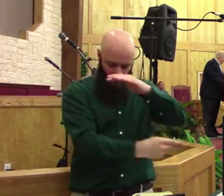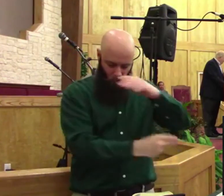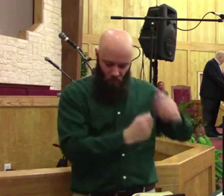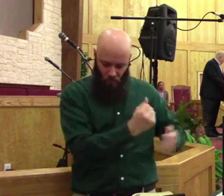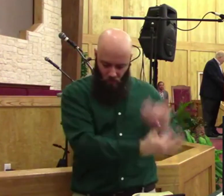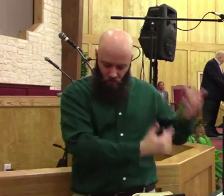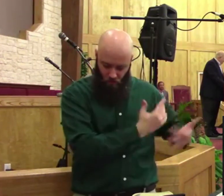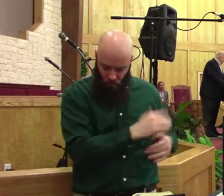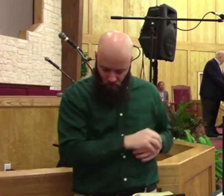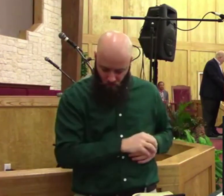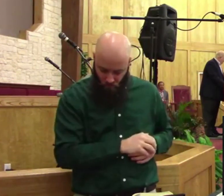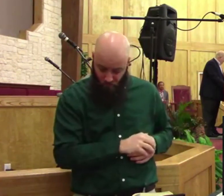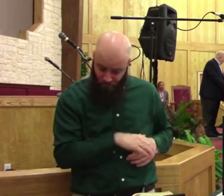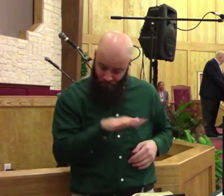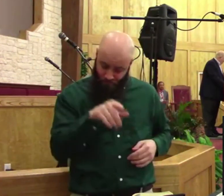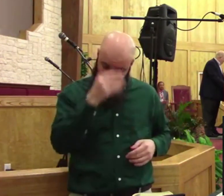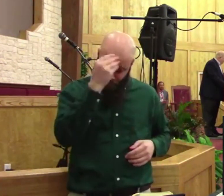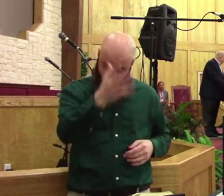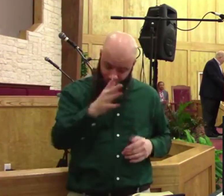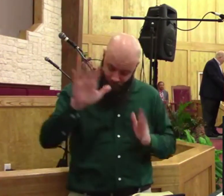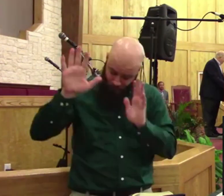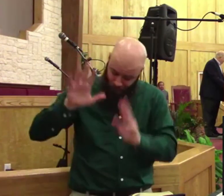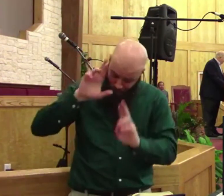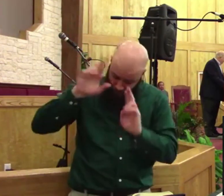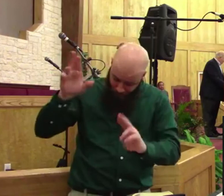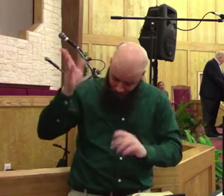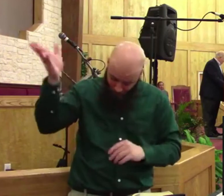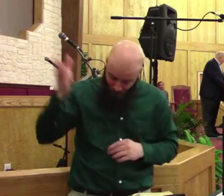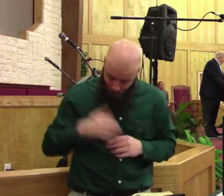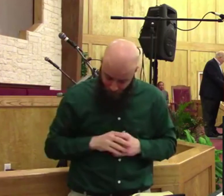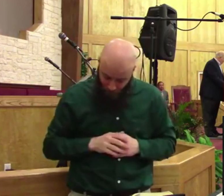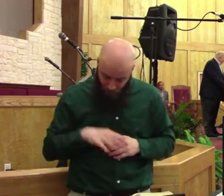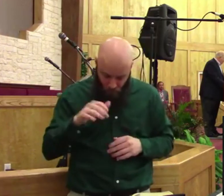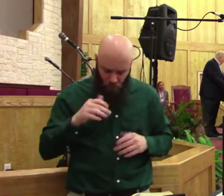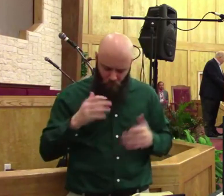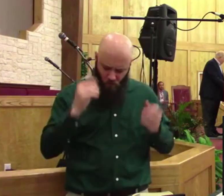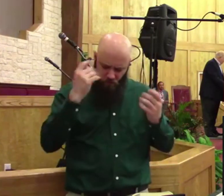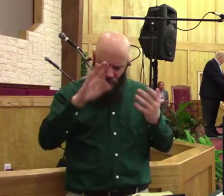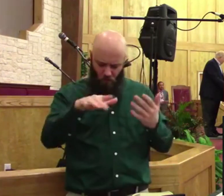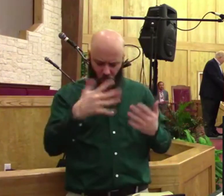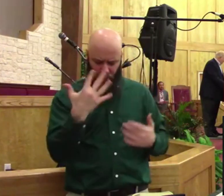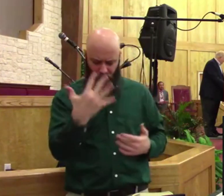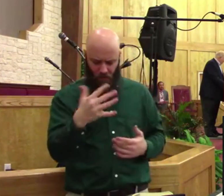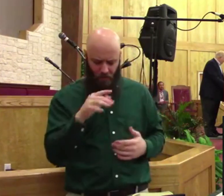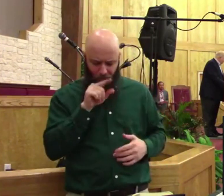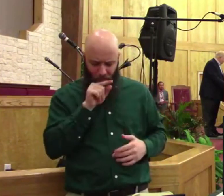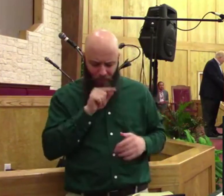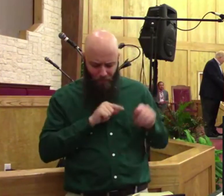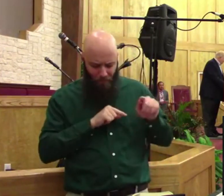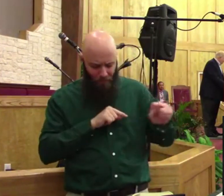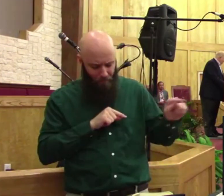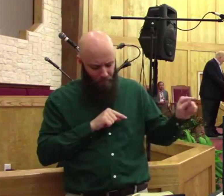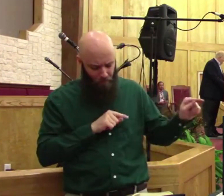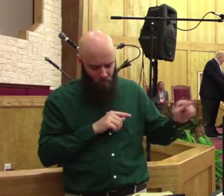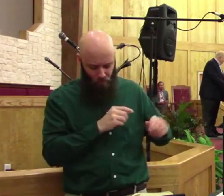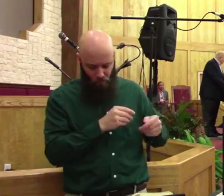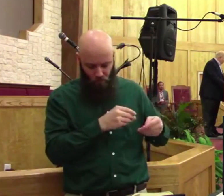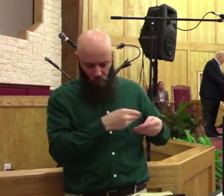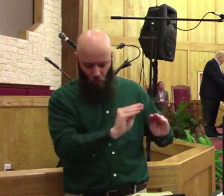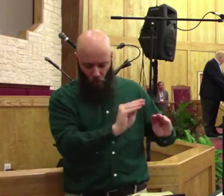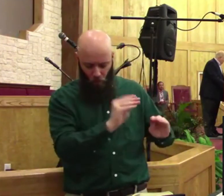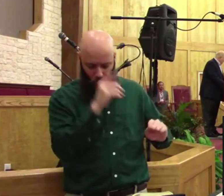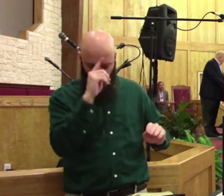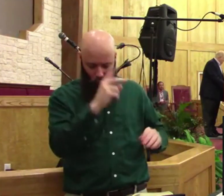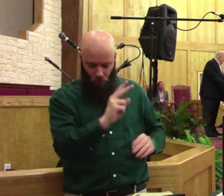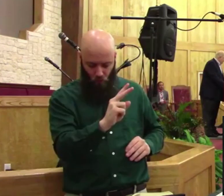do. But I will warn you whom to fear. Fear him who, after he is killed, has authority